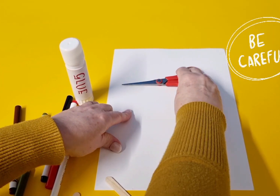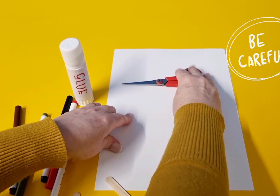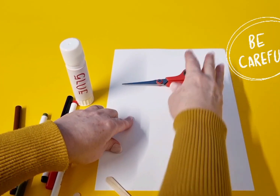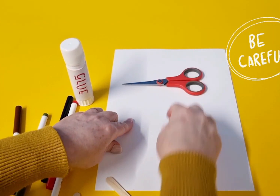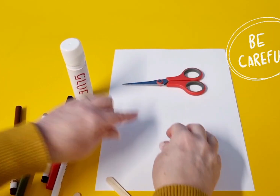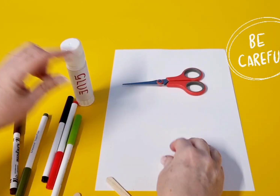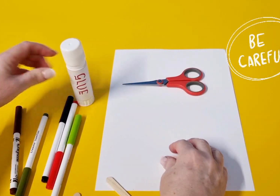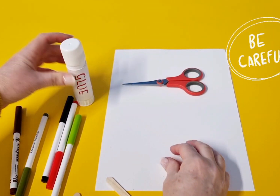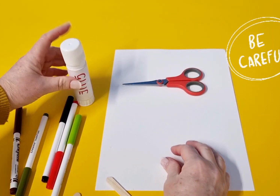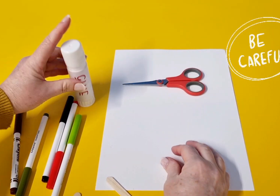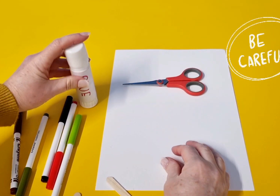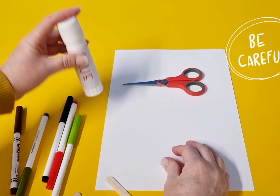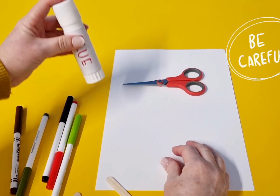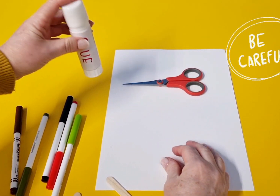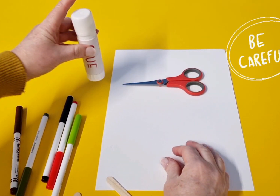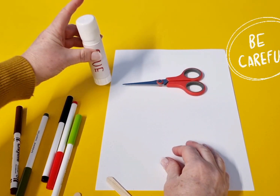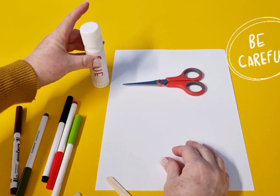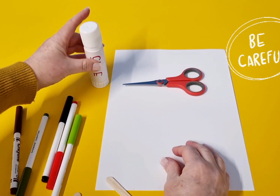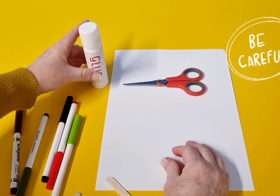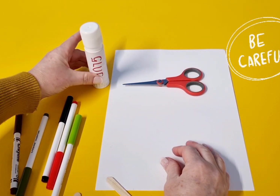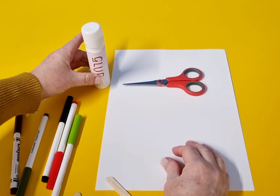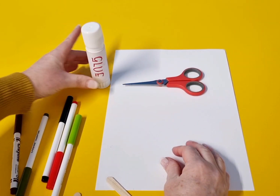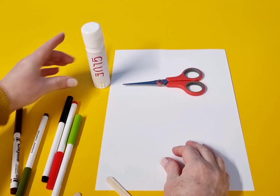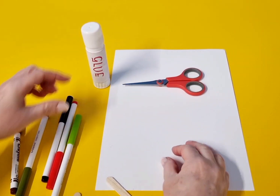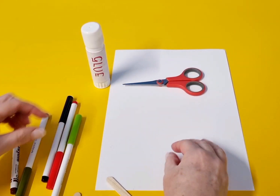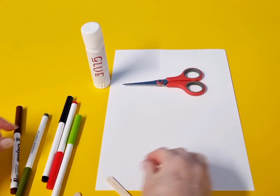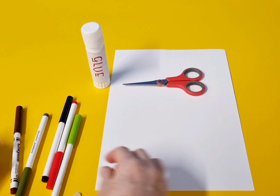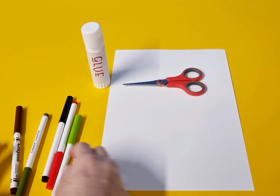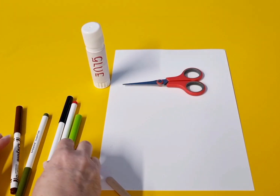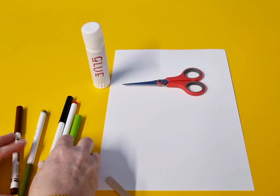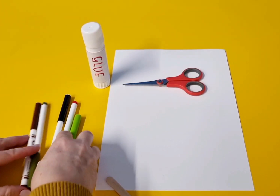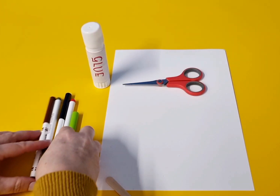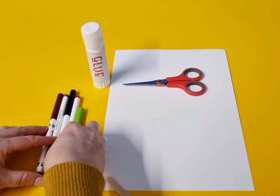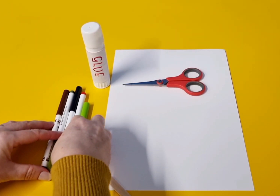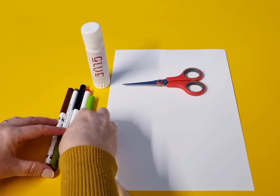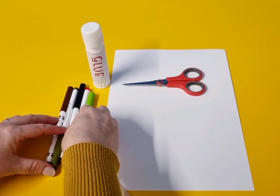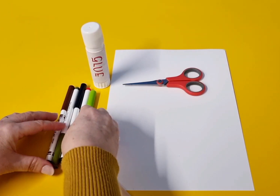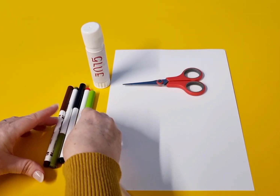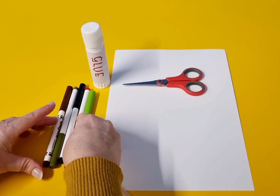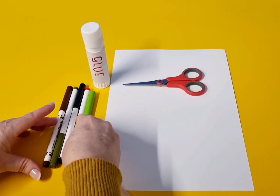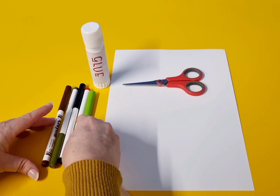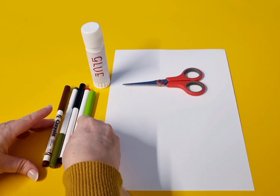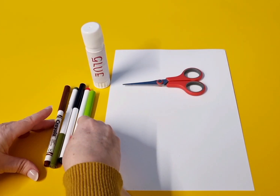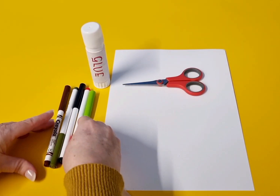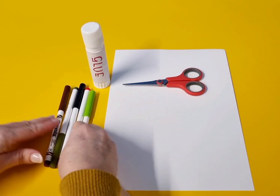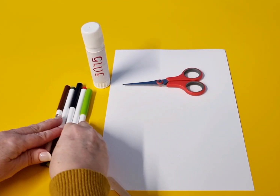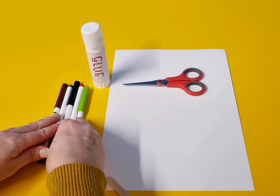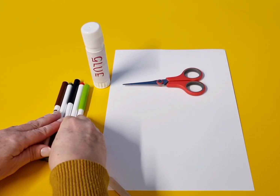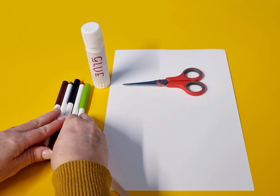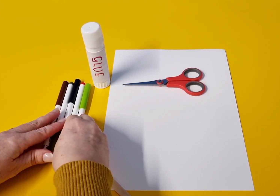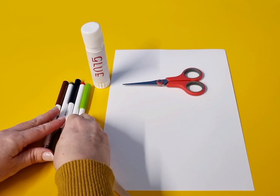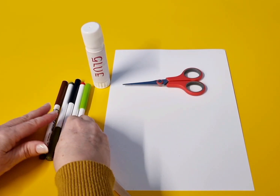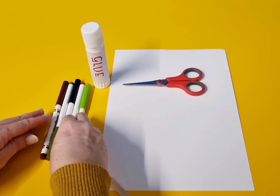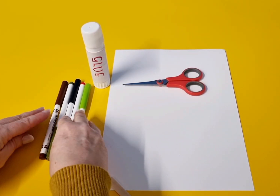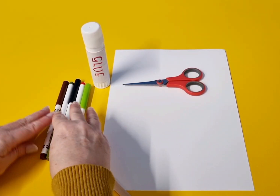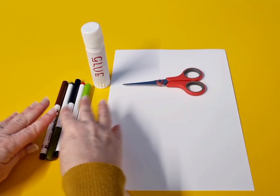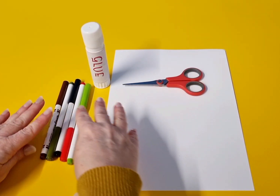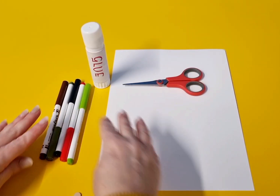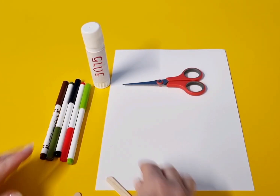they're sharp. You'll need a glue stick. Any brand of glue will be fine. And some felt tip pens. Again, any brand